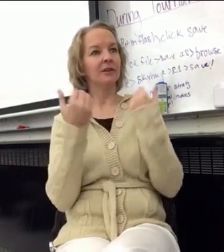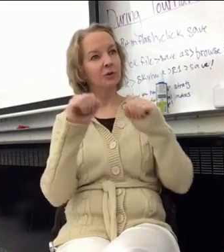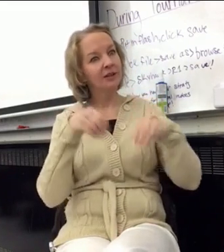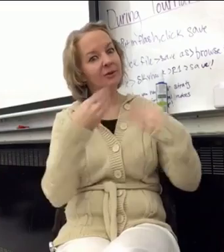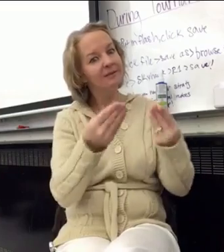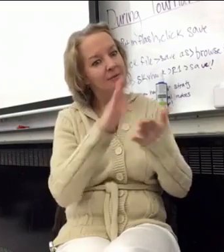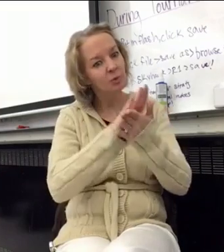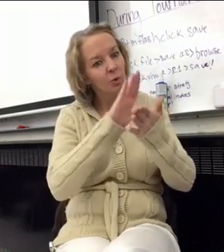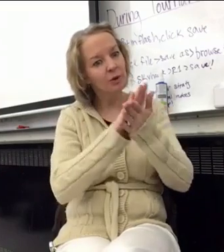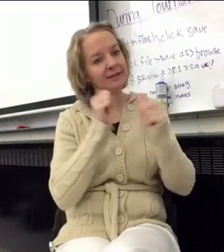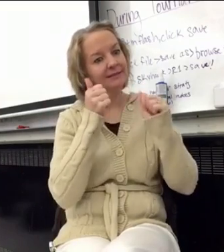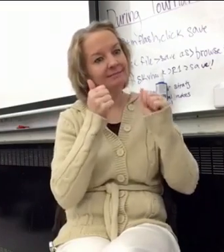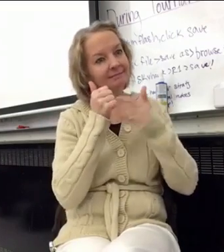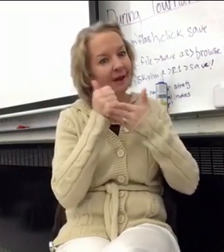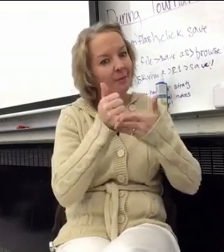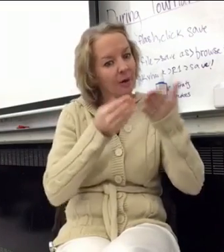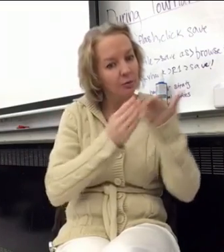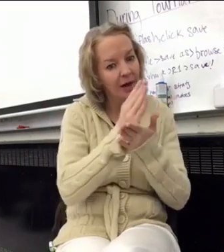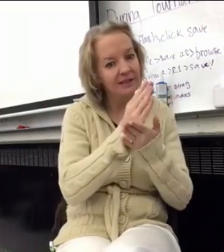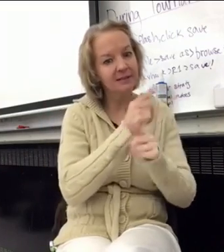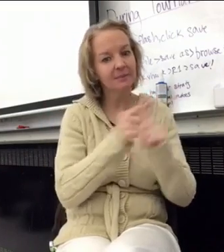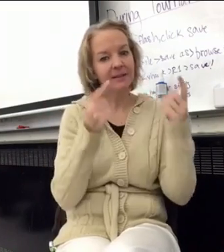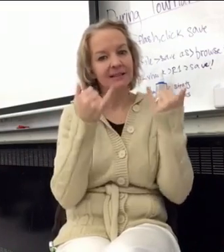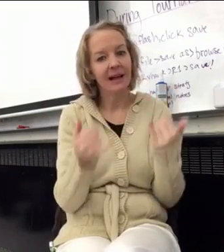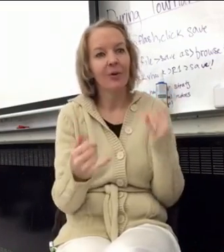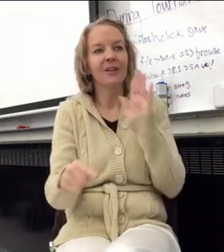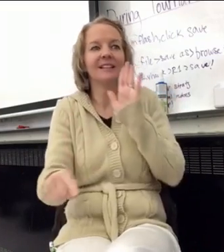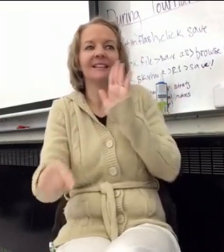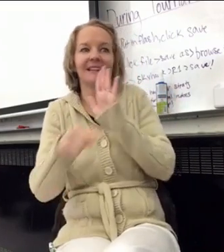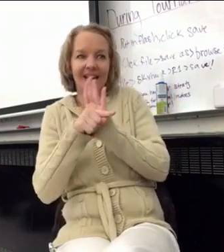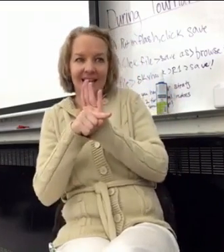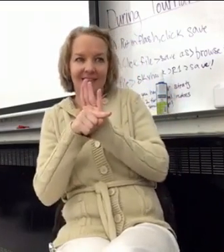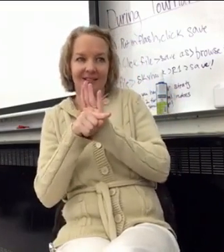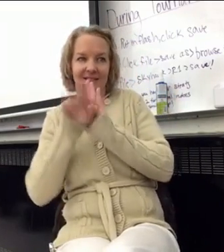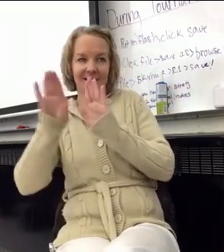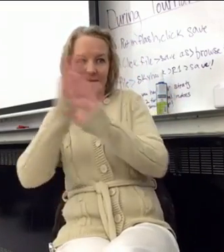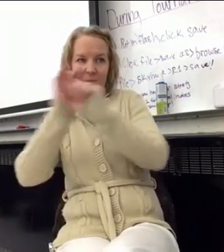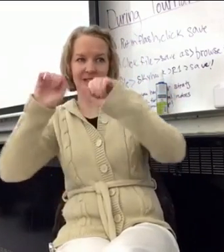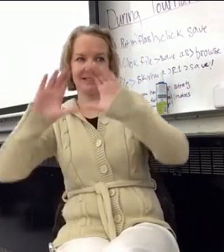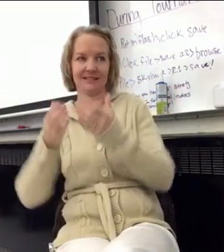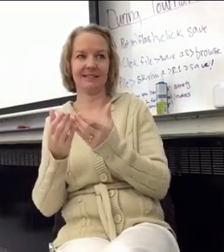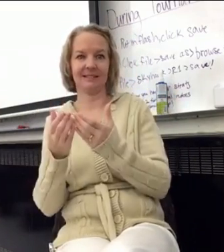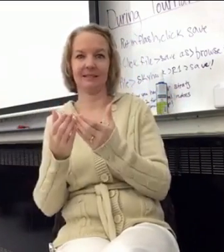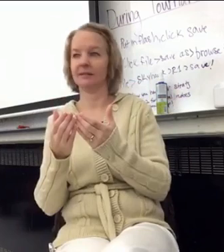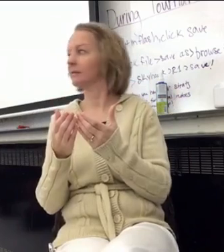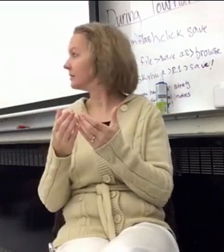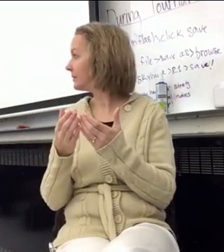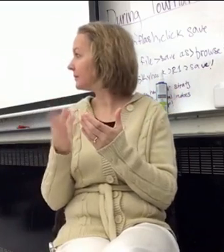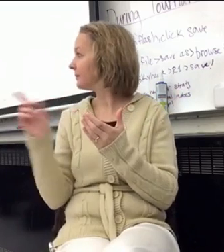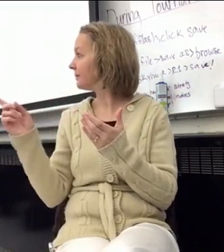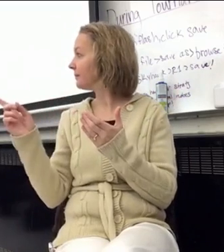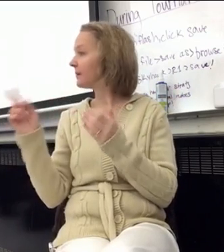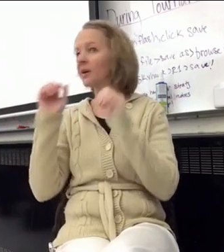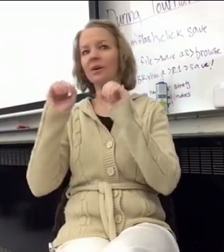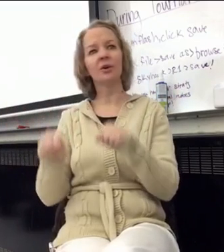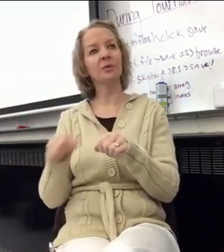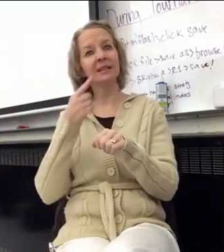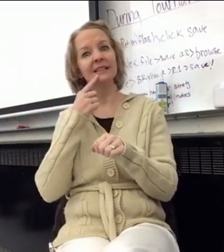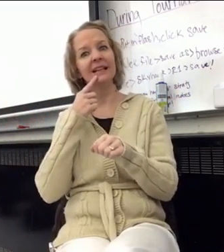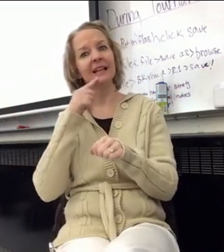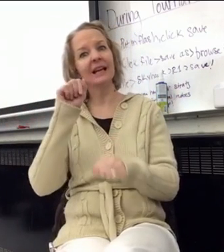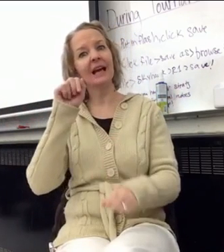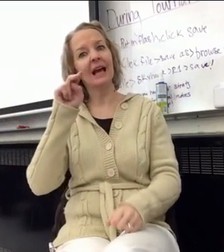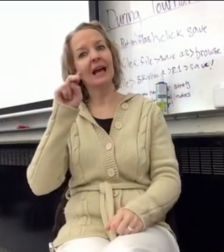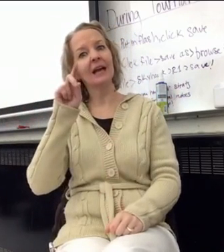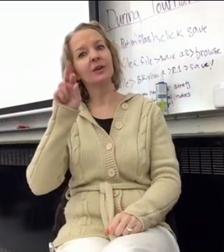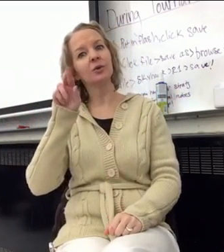those rights. But now let's get to the negatives of Andrew Johnson's presidency. Yeah? You mean to say Andrew Johnson's